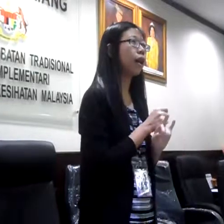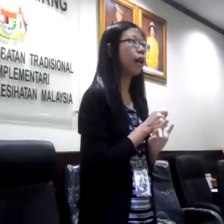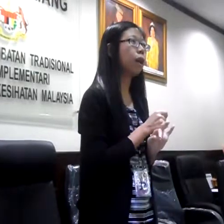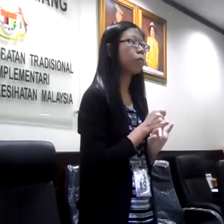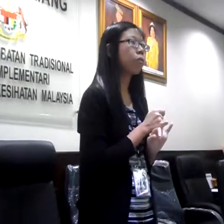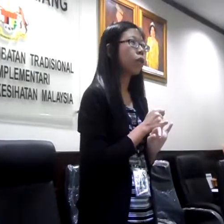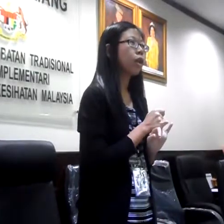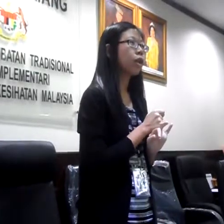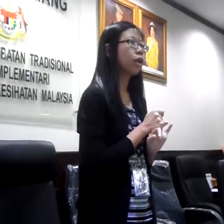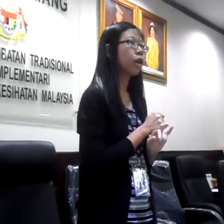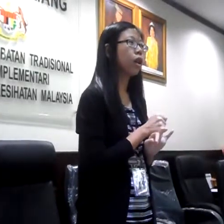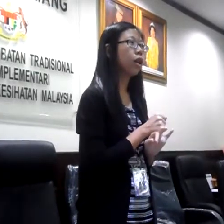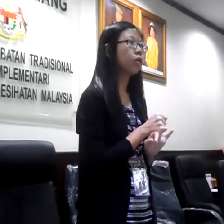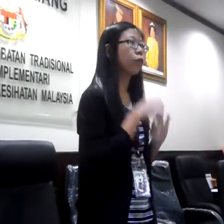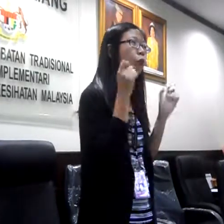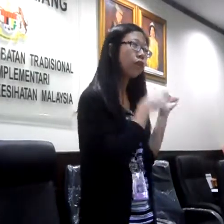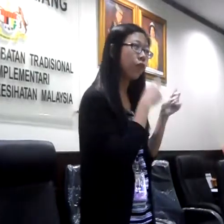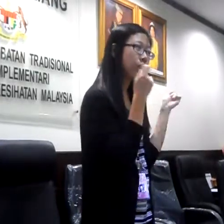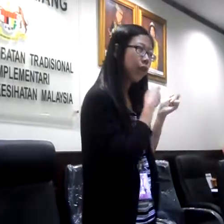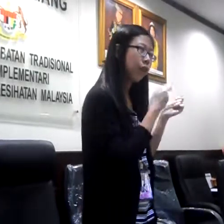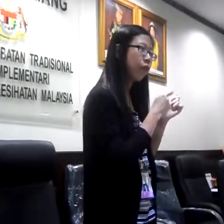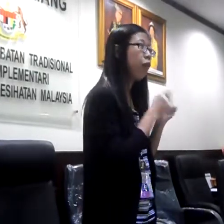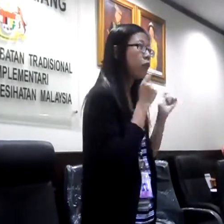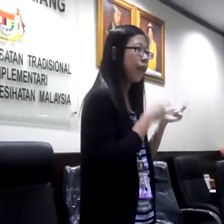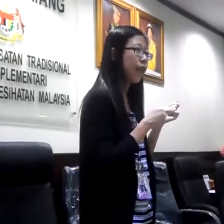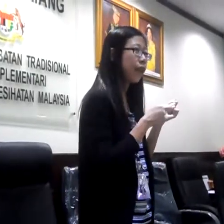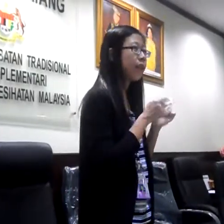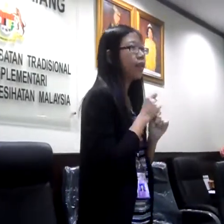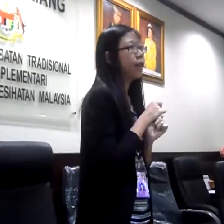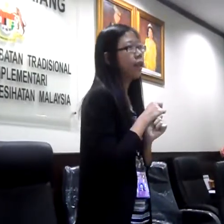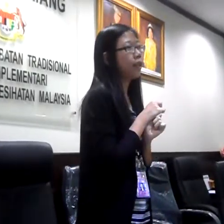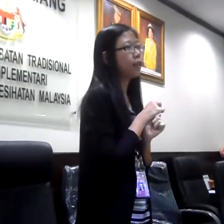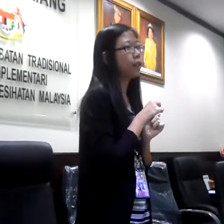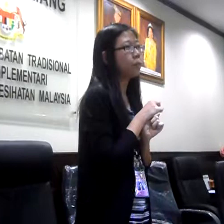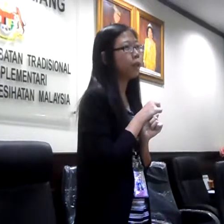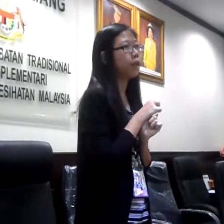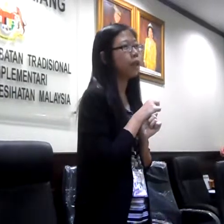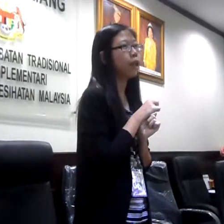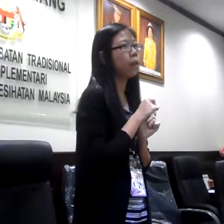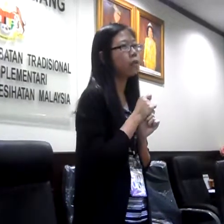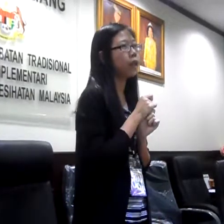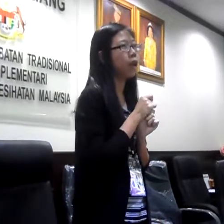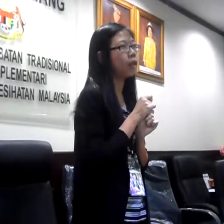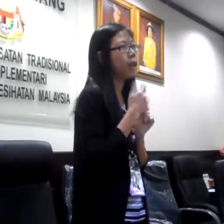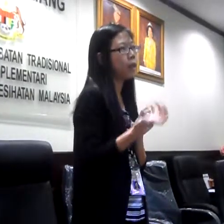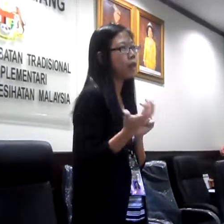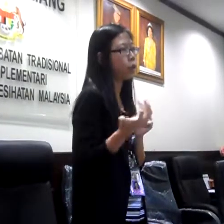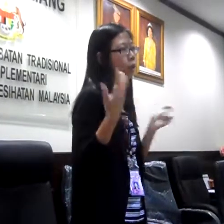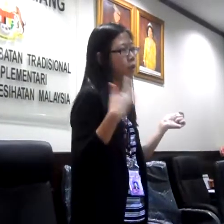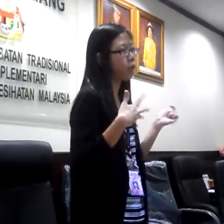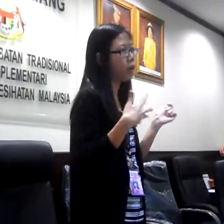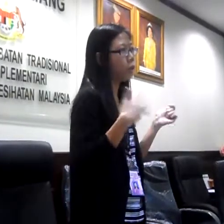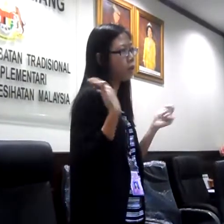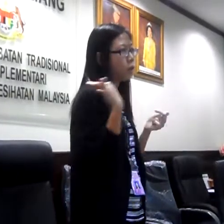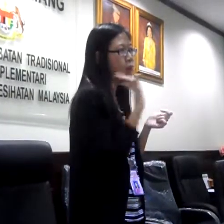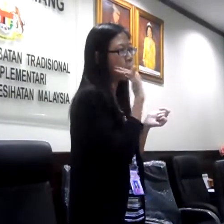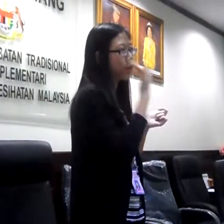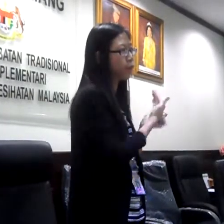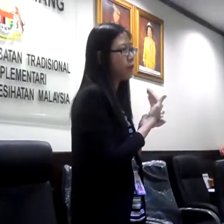the floss will clean every day. And how to say... The habits that you build along when you're wearing a bracelet,